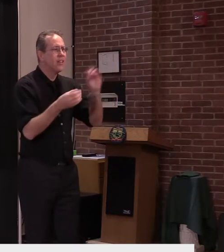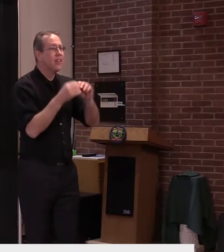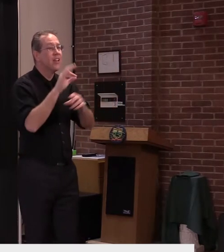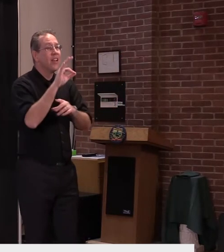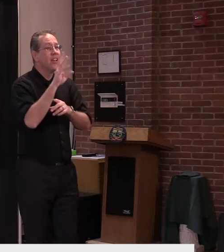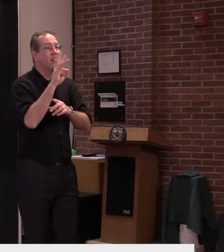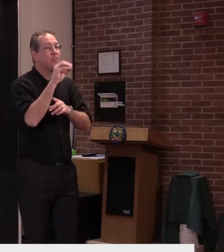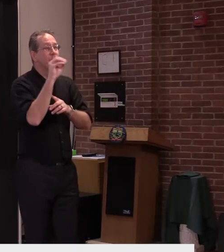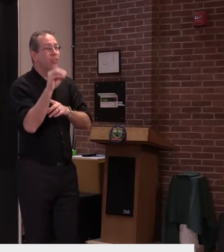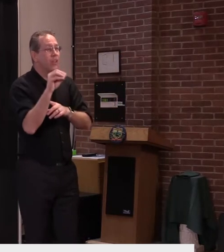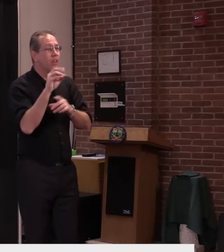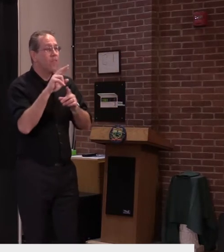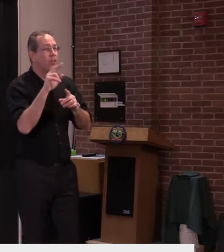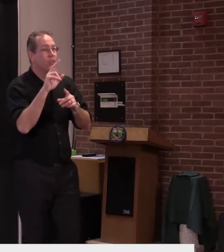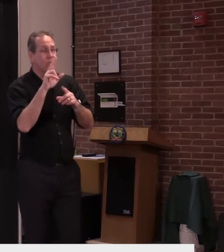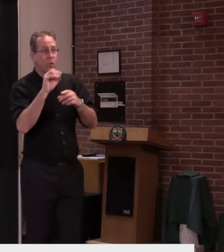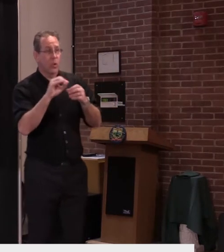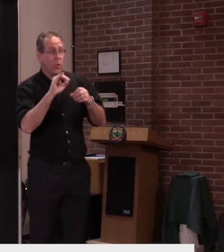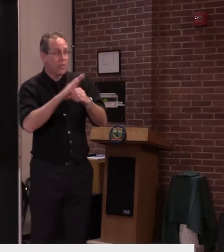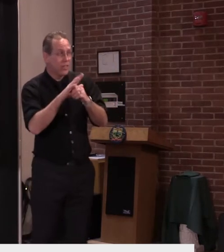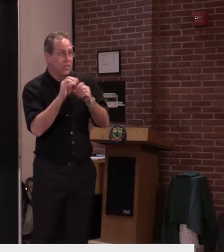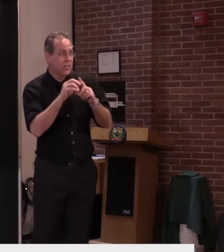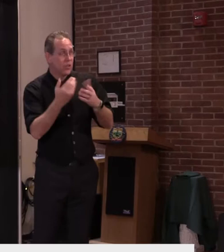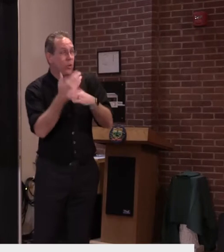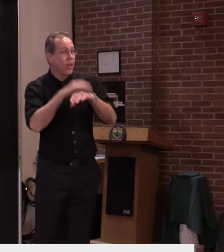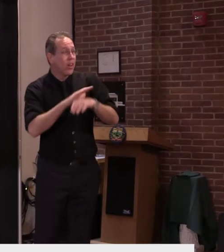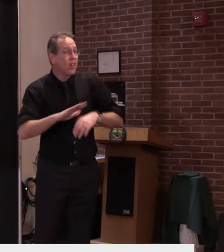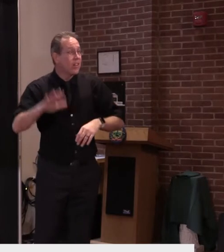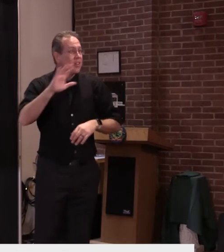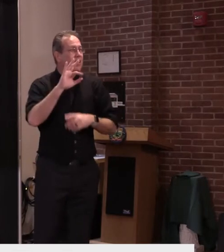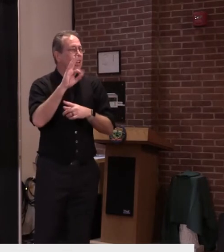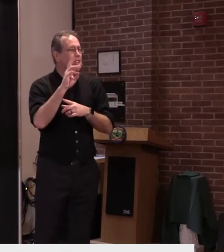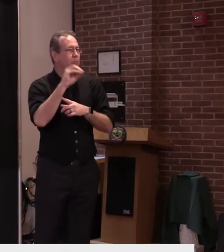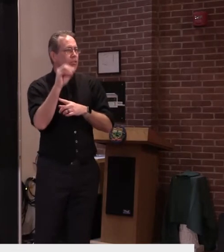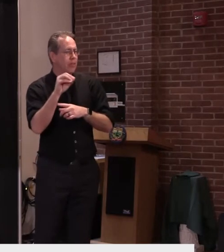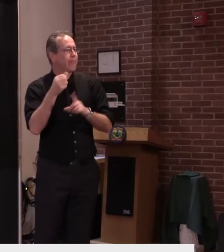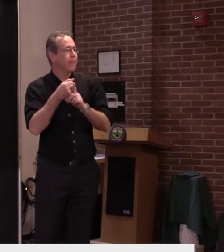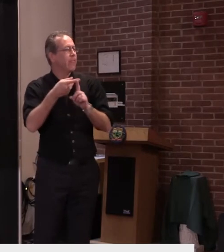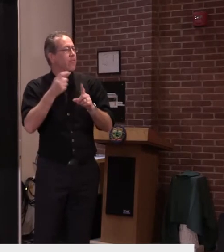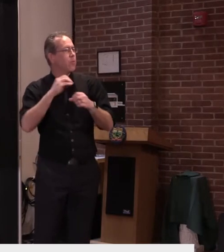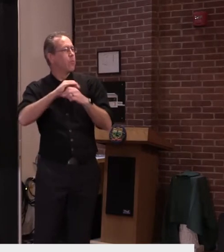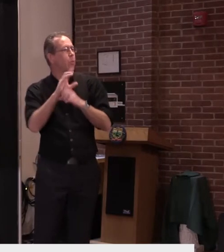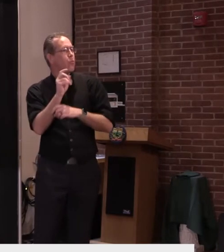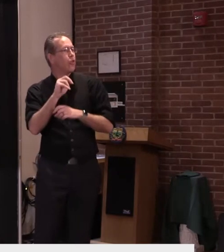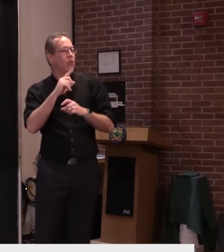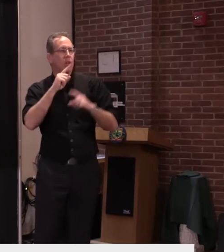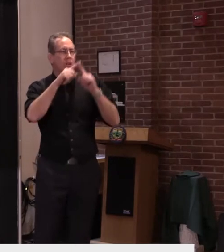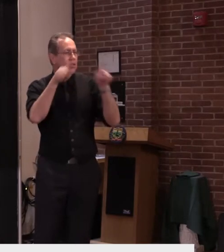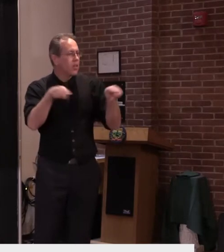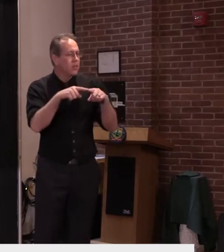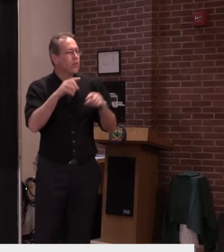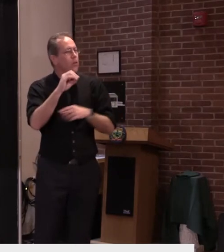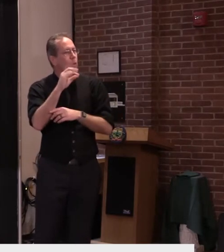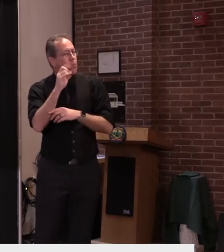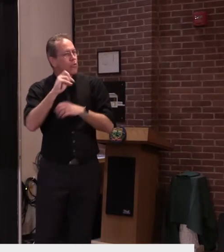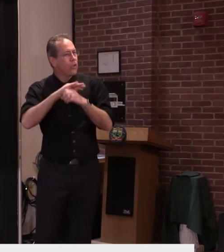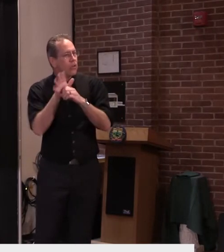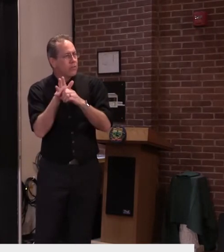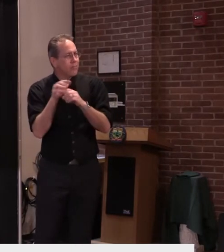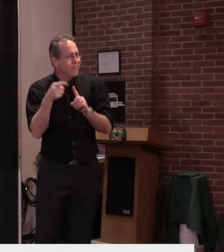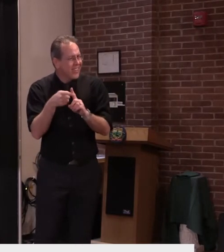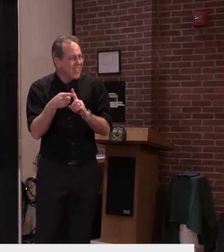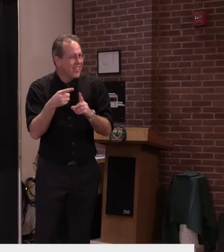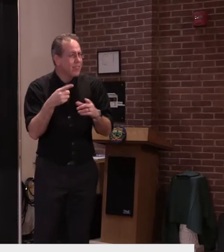New England are Omicron. That's up from in the low 80s last week. So now clearly not just the dominant variant, but